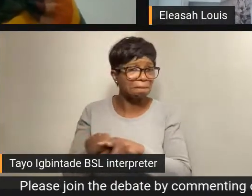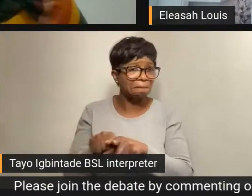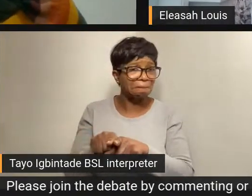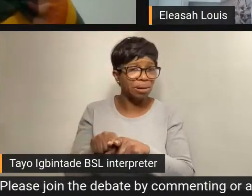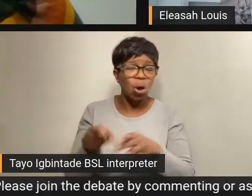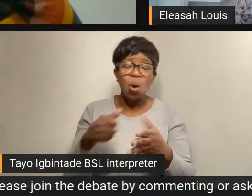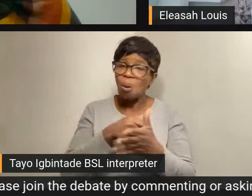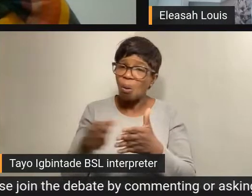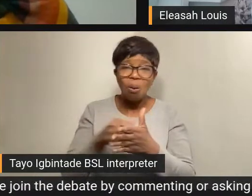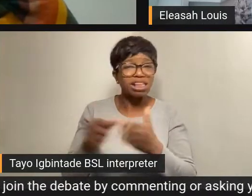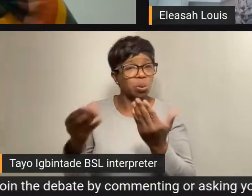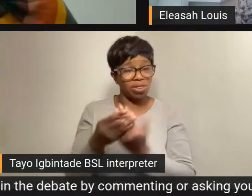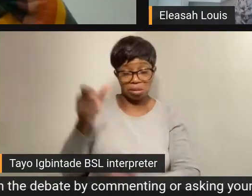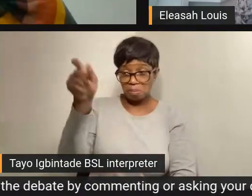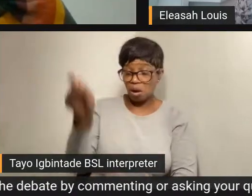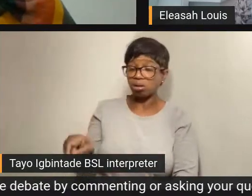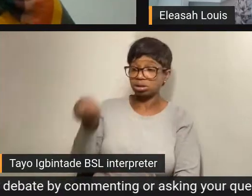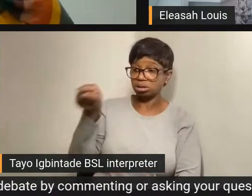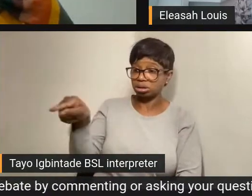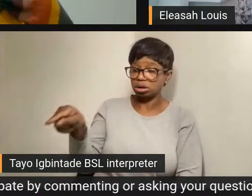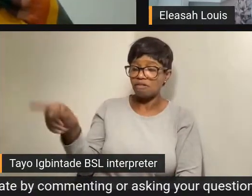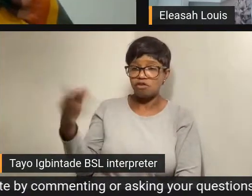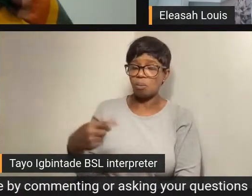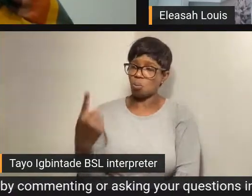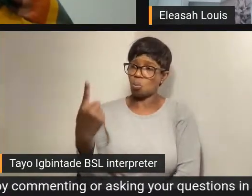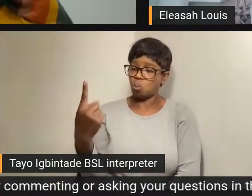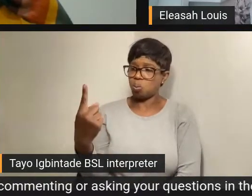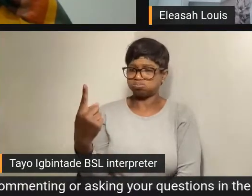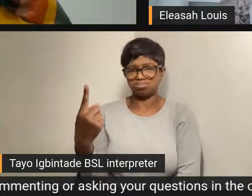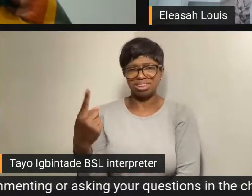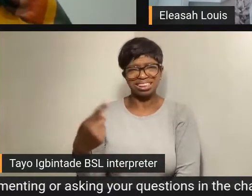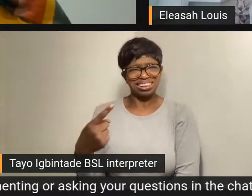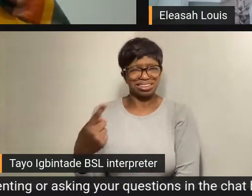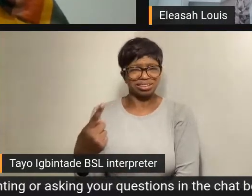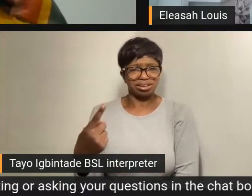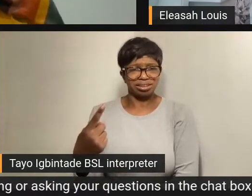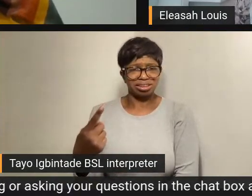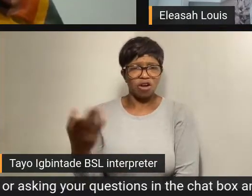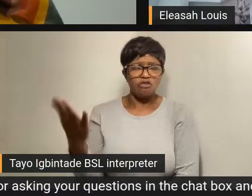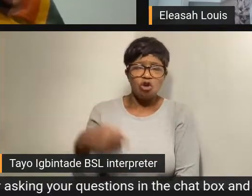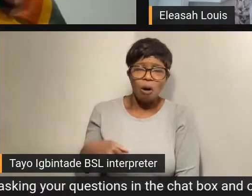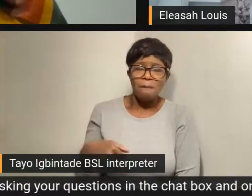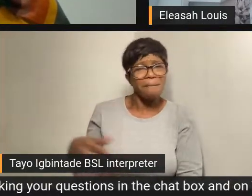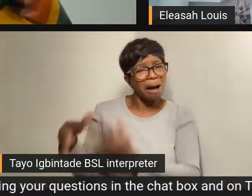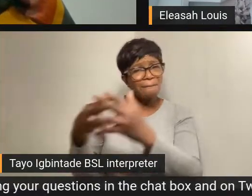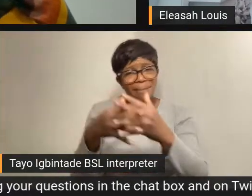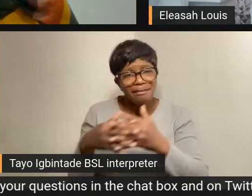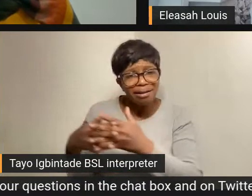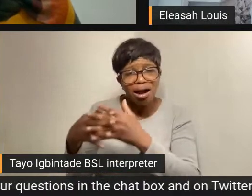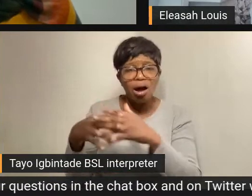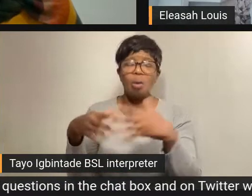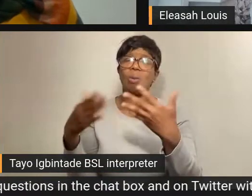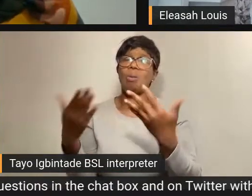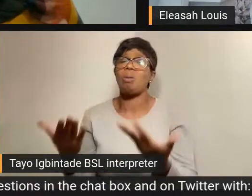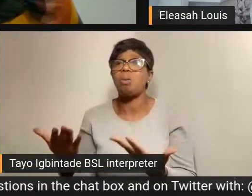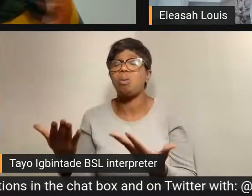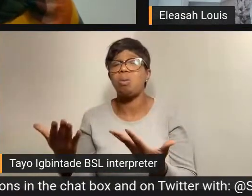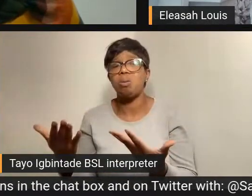always end up with somebody who is from one of, we always end up with either from the US or from